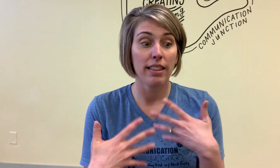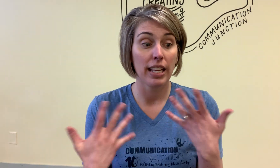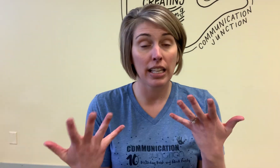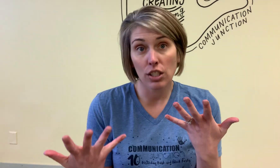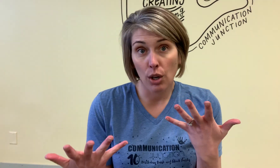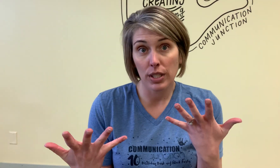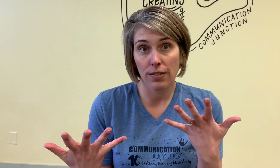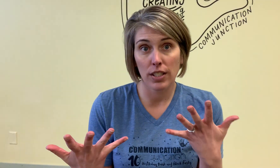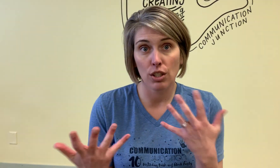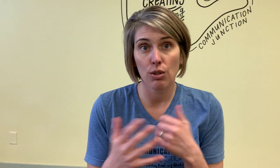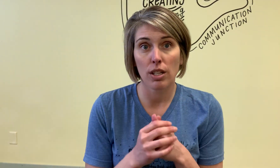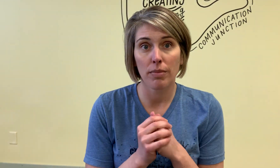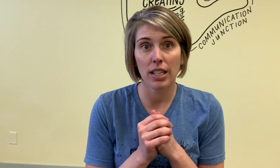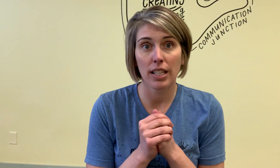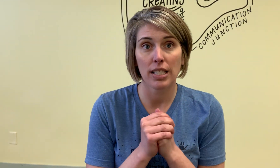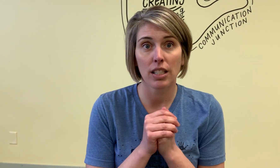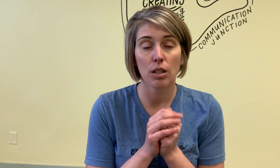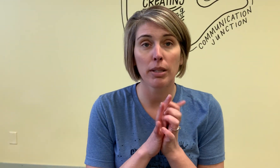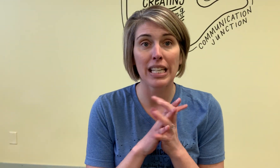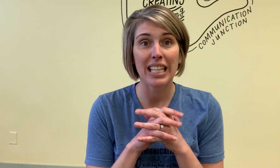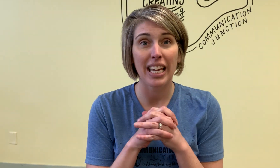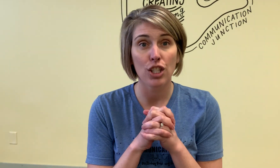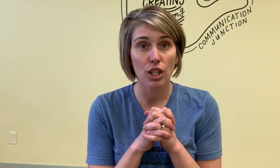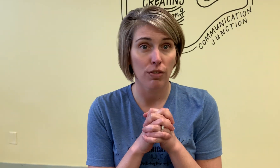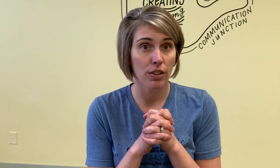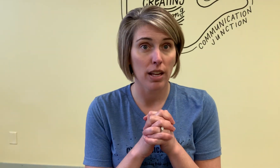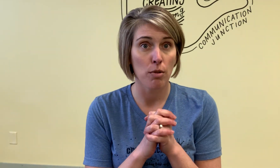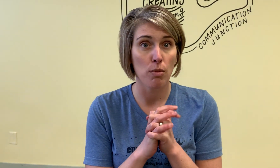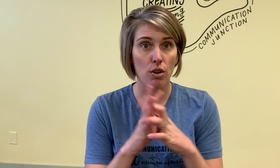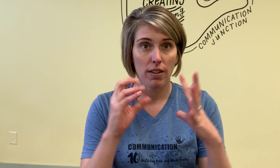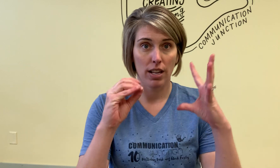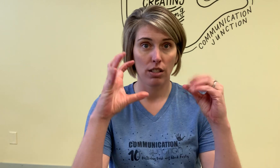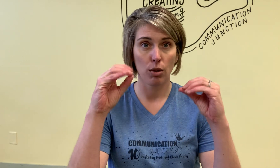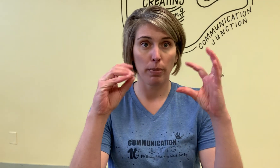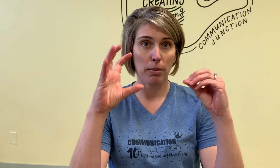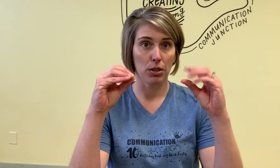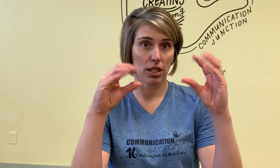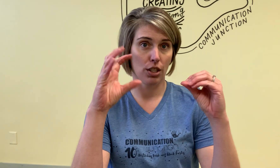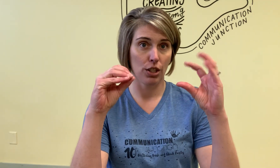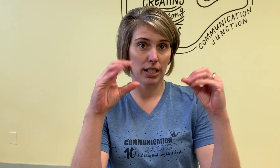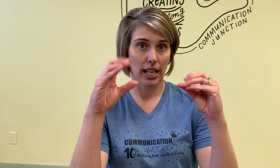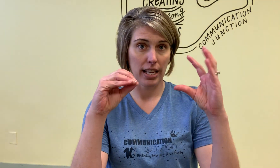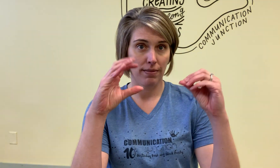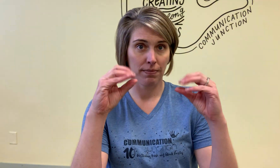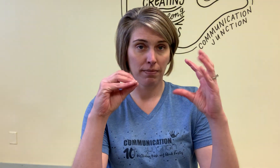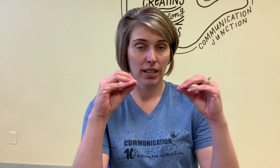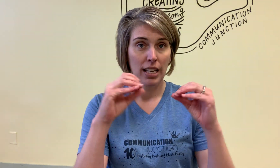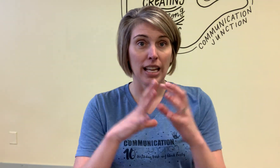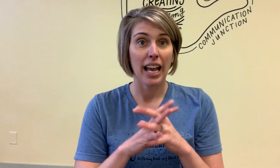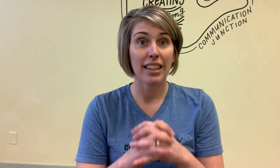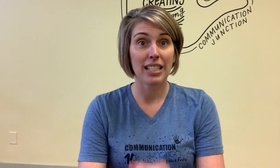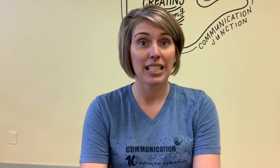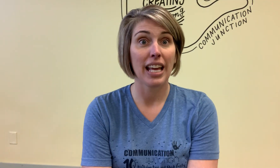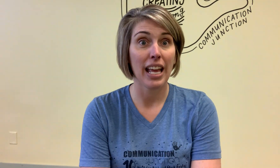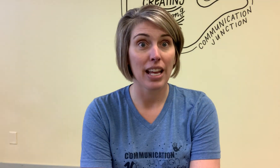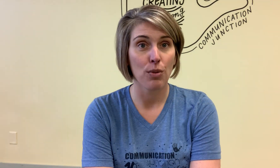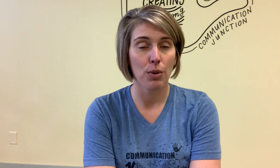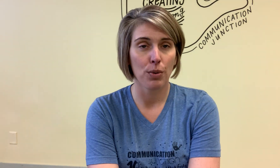then it's always fun to do something that's a little bit engaging for them or motivating, so bubbles is a good sign. And then today, what we worked